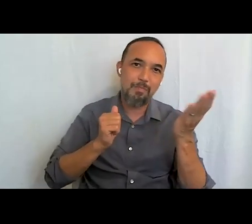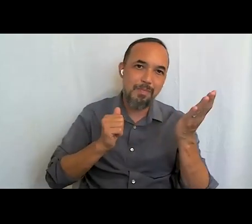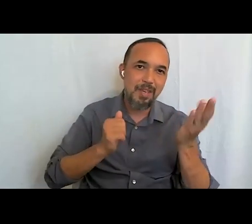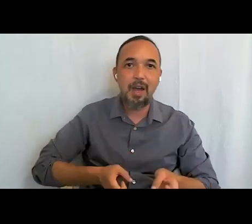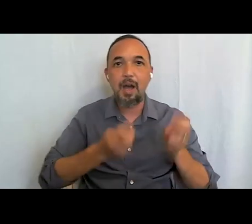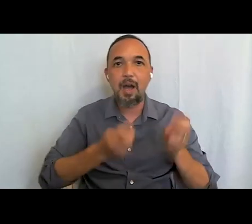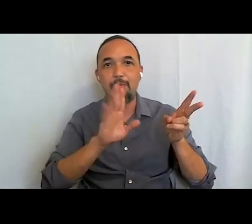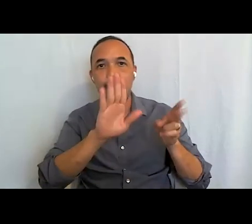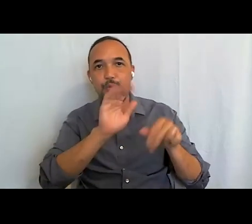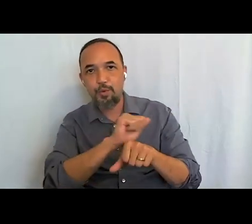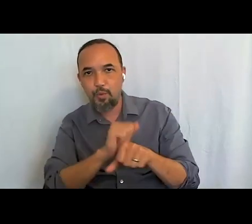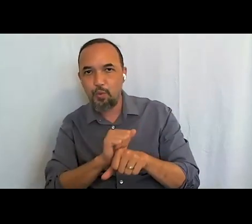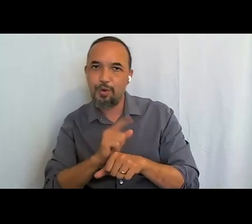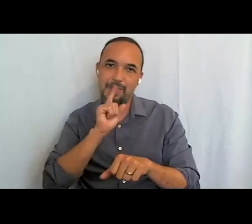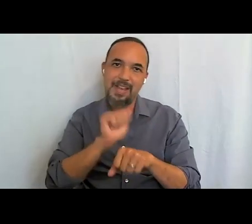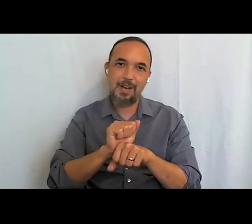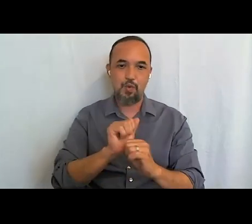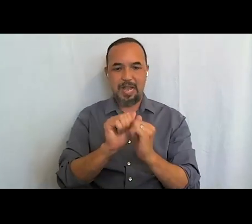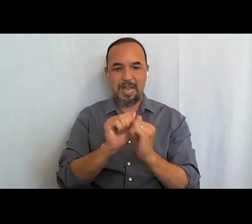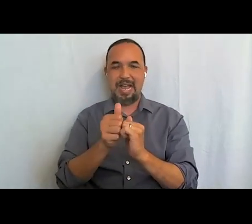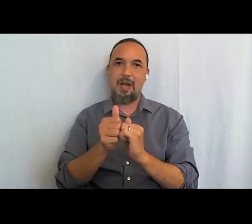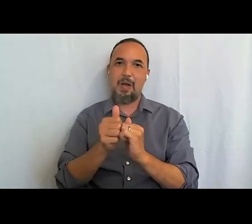how the hunt works, all that stuff.